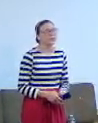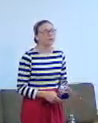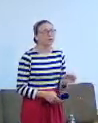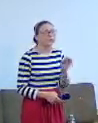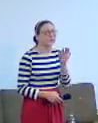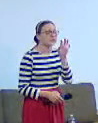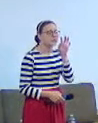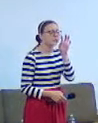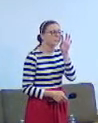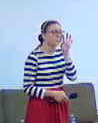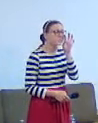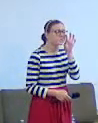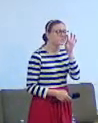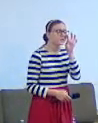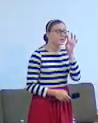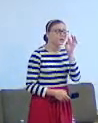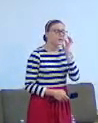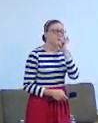Jesus.